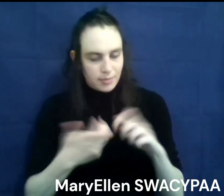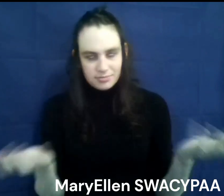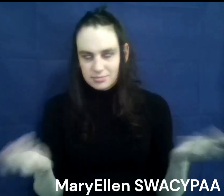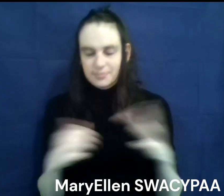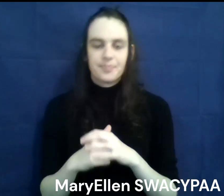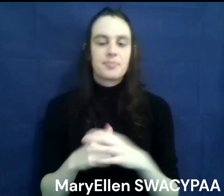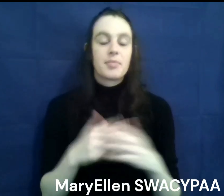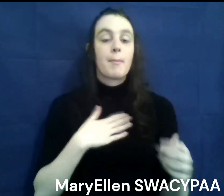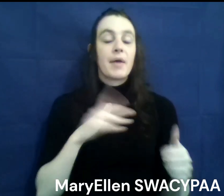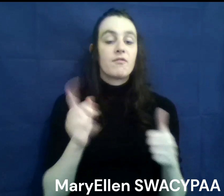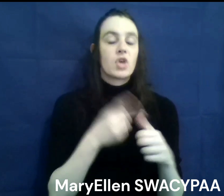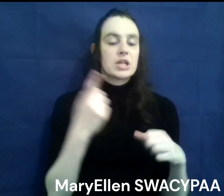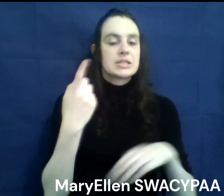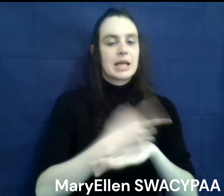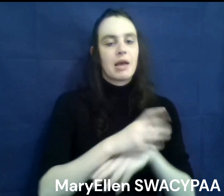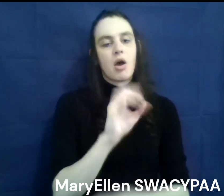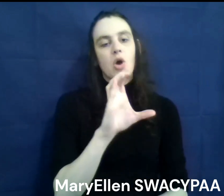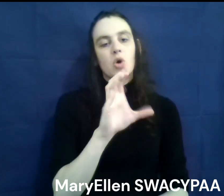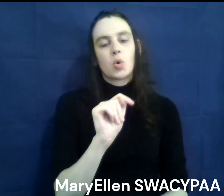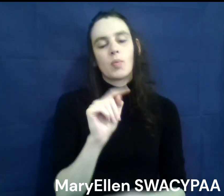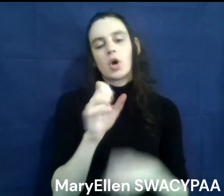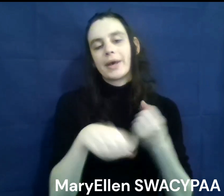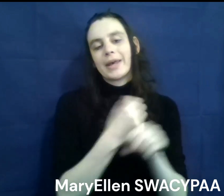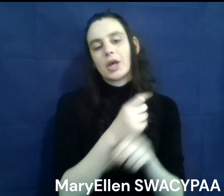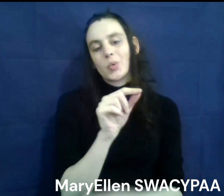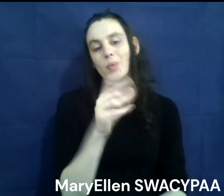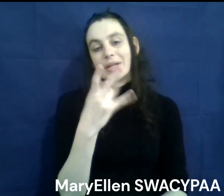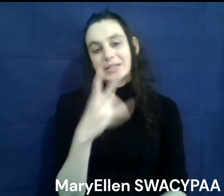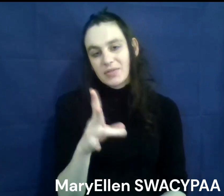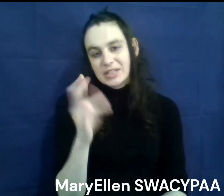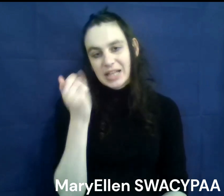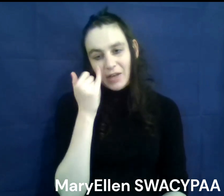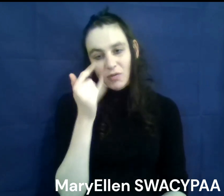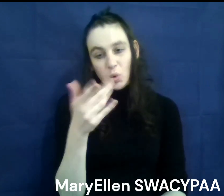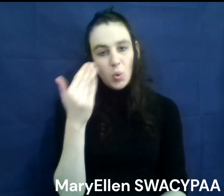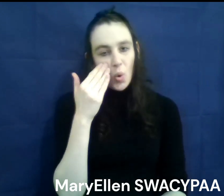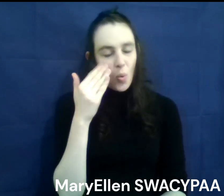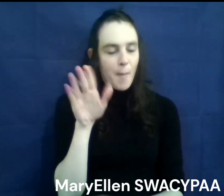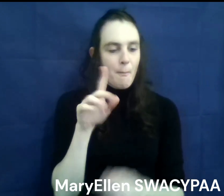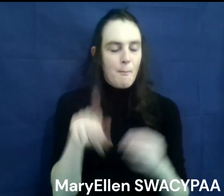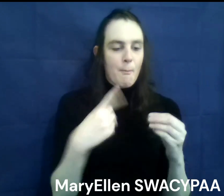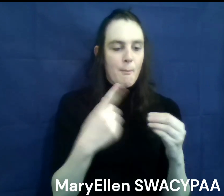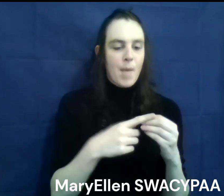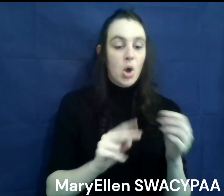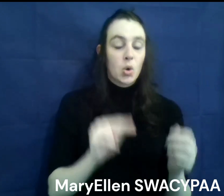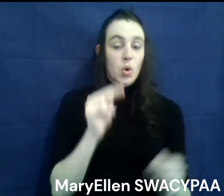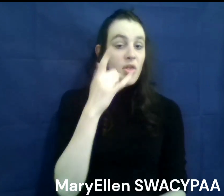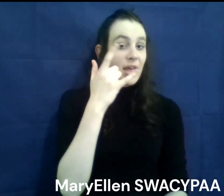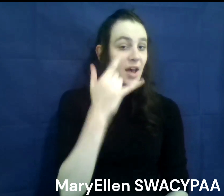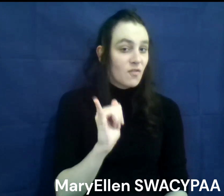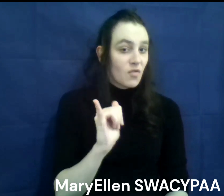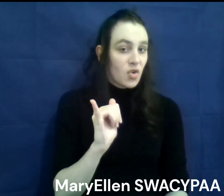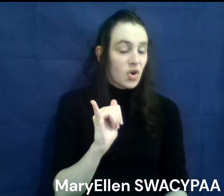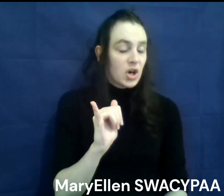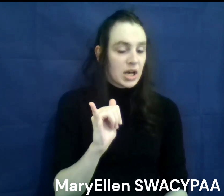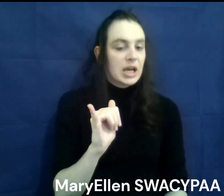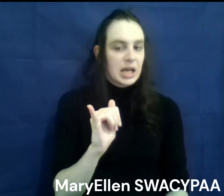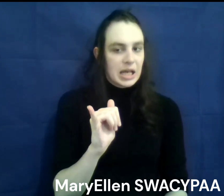of 2017. And if you're familiar with Northern California, that's the month we burned here in Sonoma